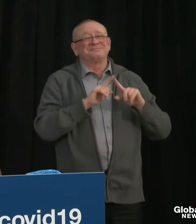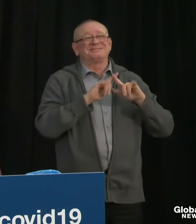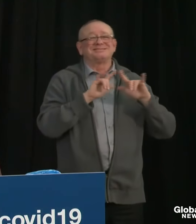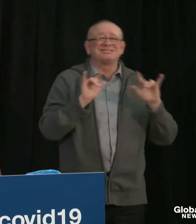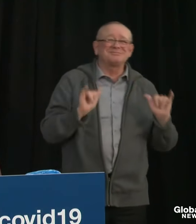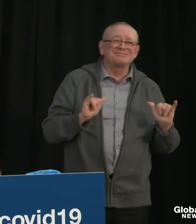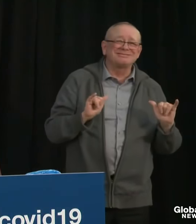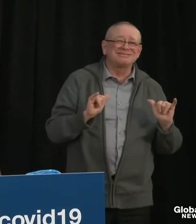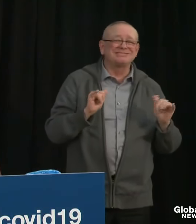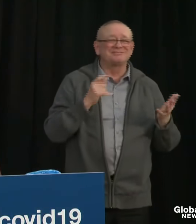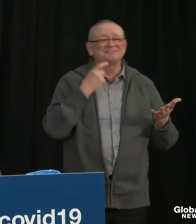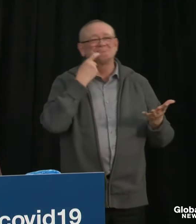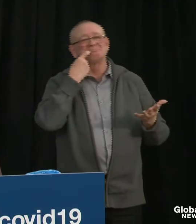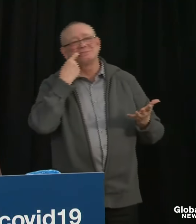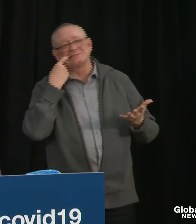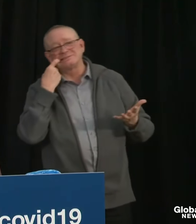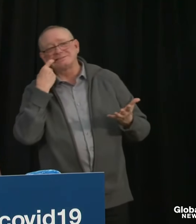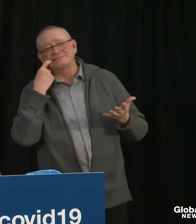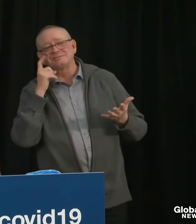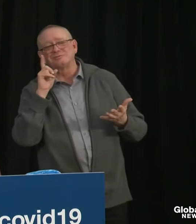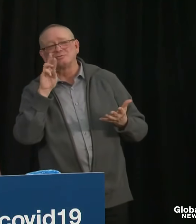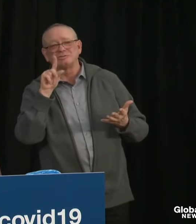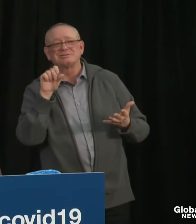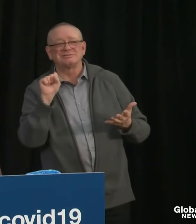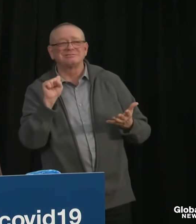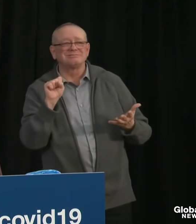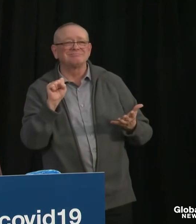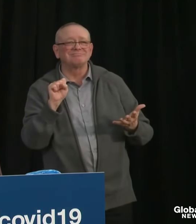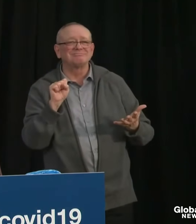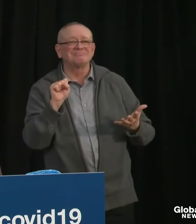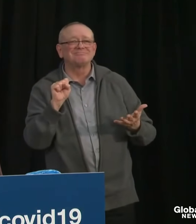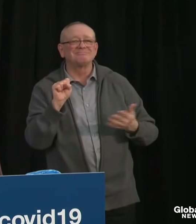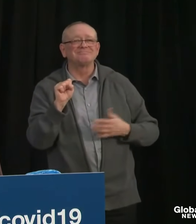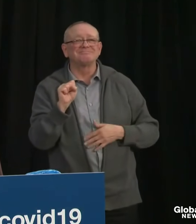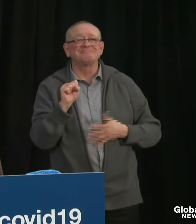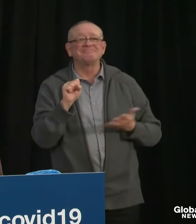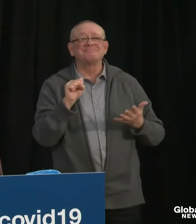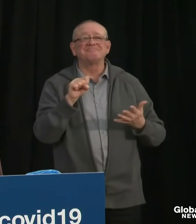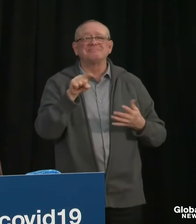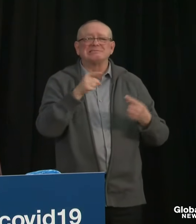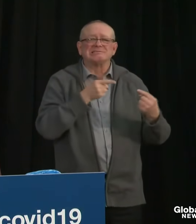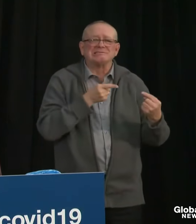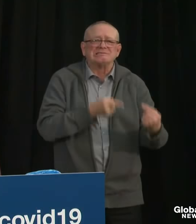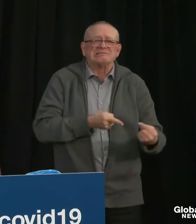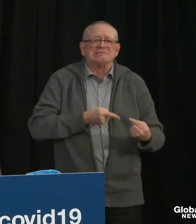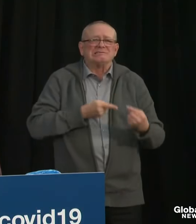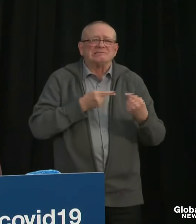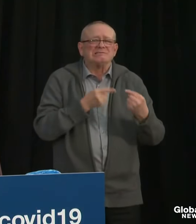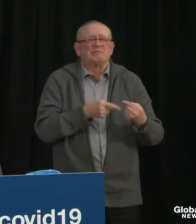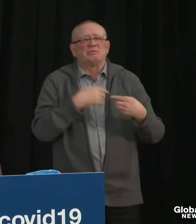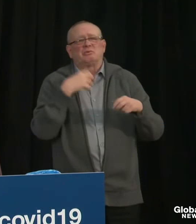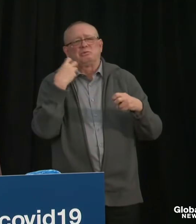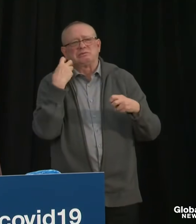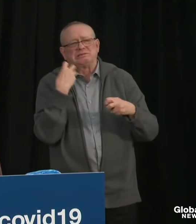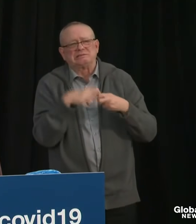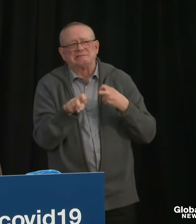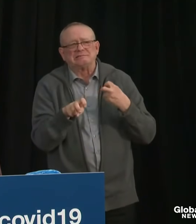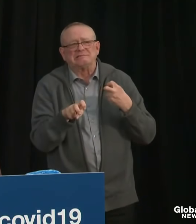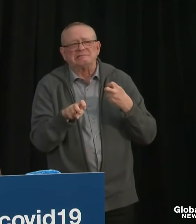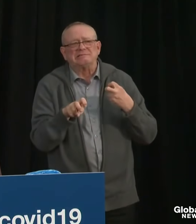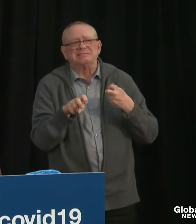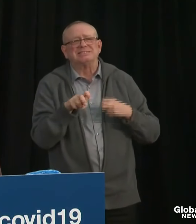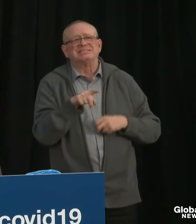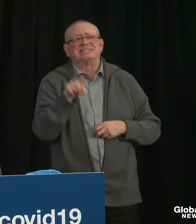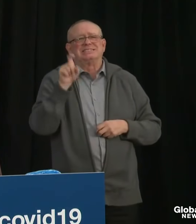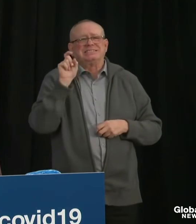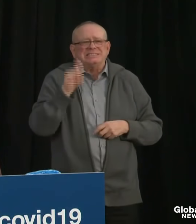and individuals who are experiencing challenges with substances, and making sure that those individuals have access to that full spectrum